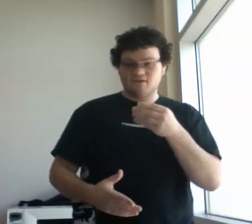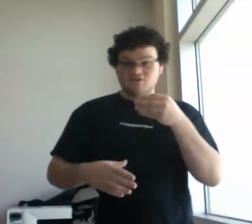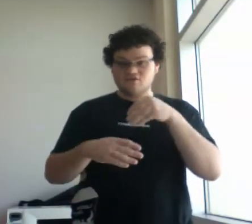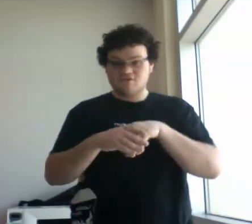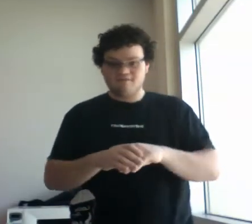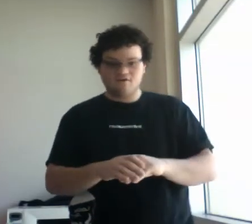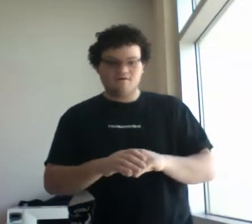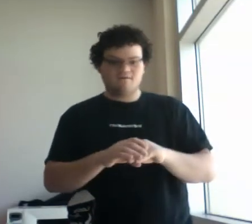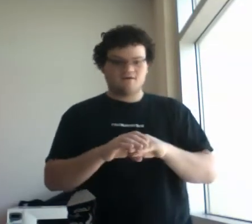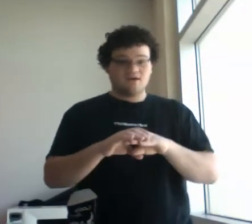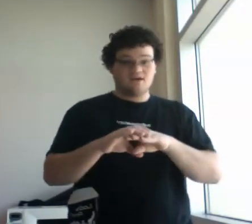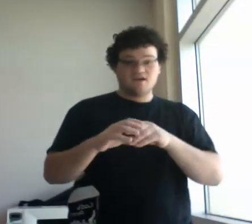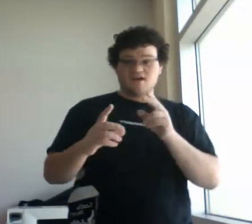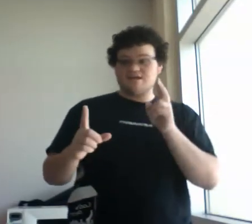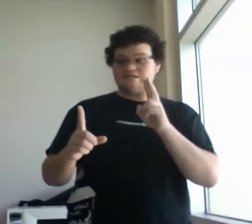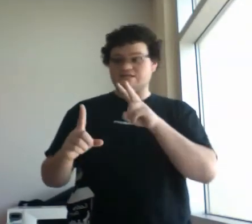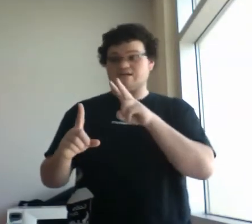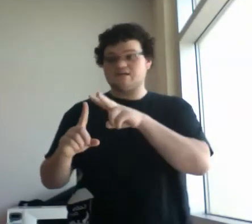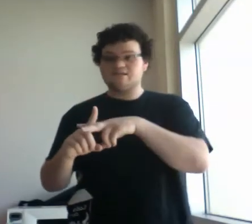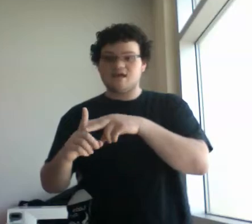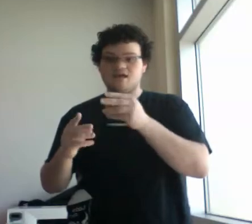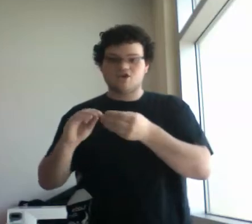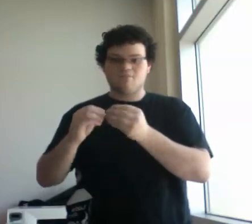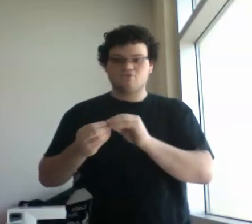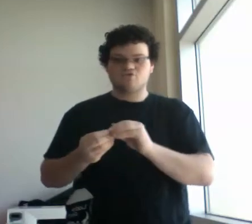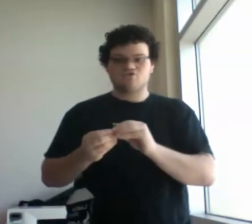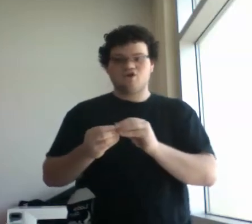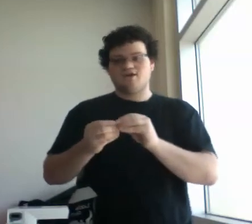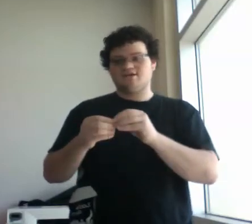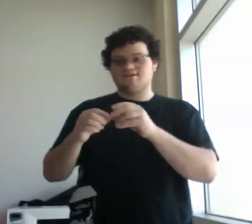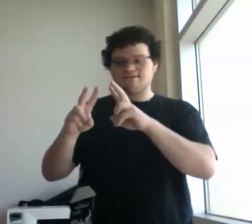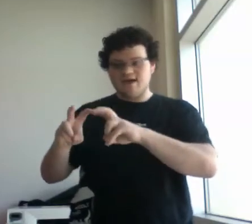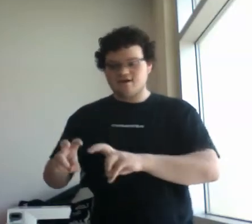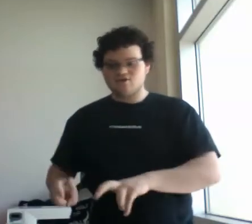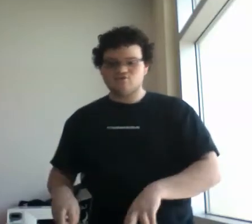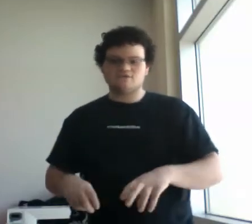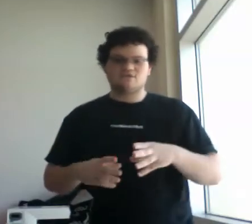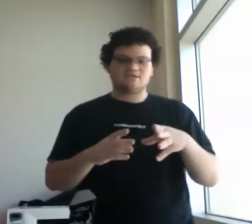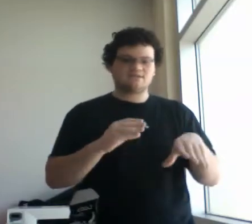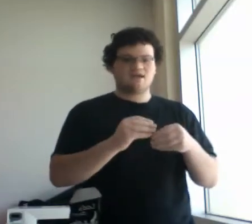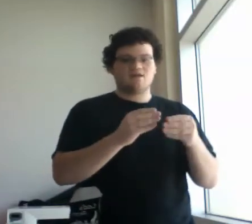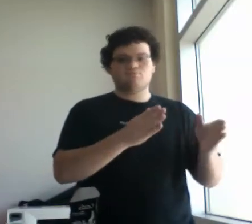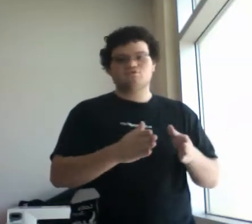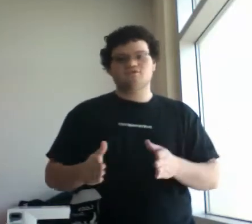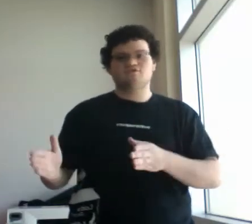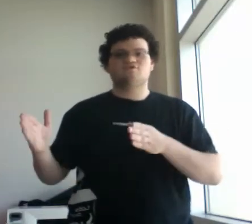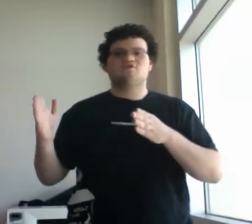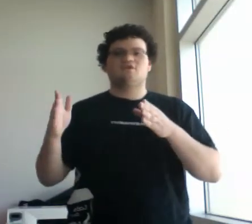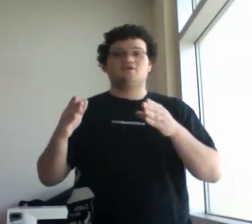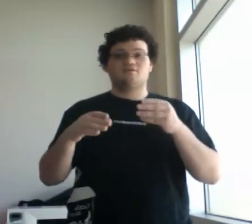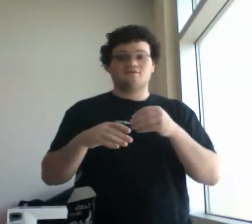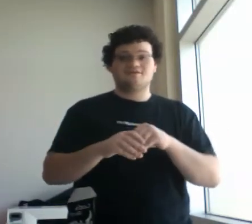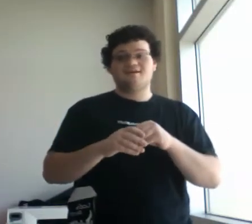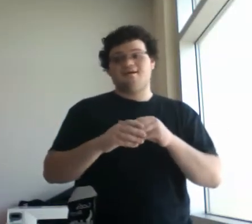numbers to diagnoses and procedures, thus putting the medical terminology into codes that can be sent out to